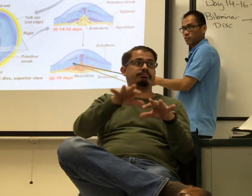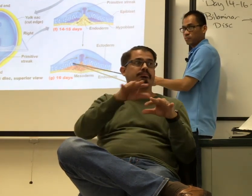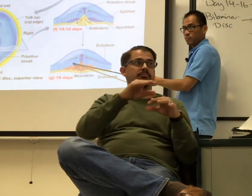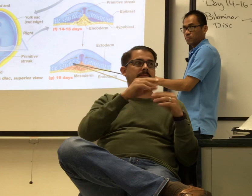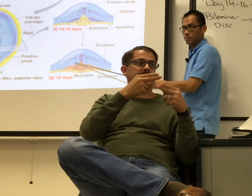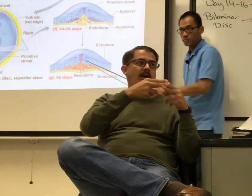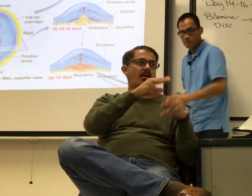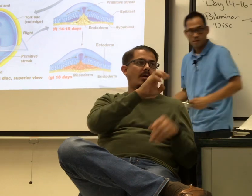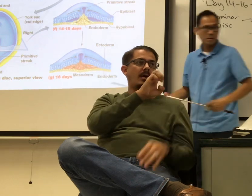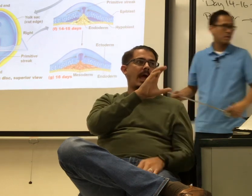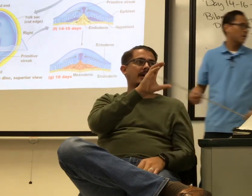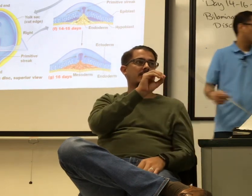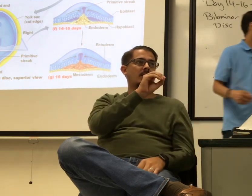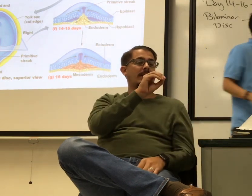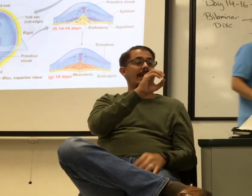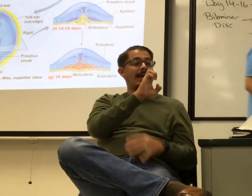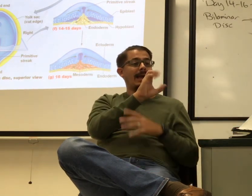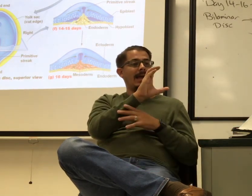the ectoderm.